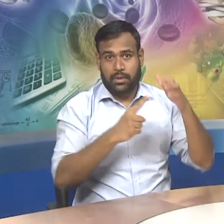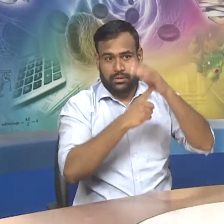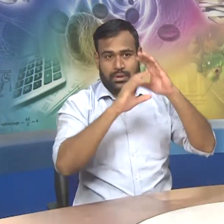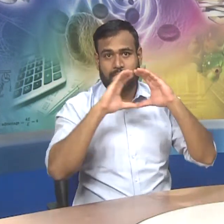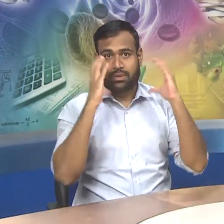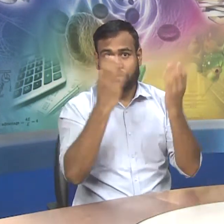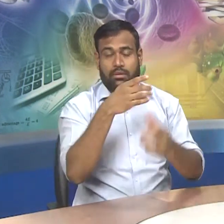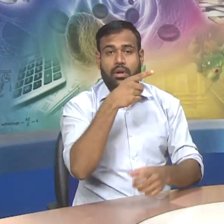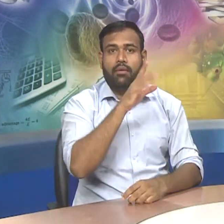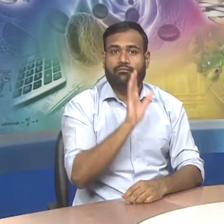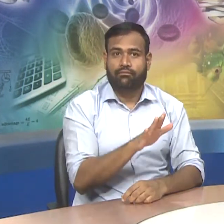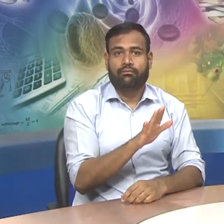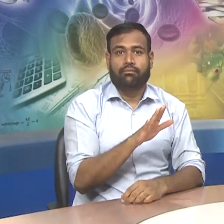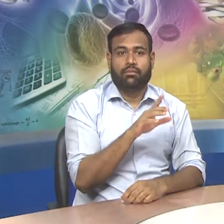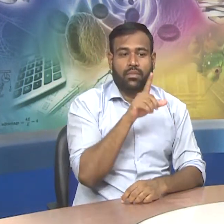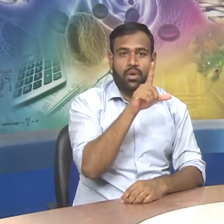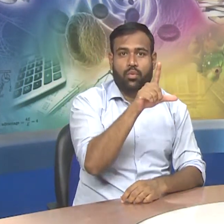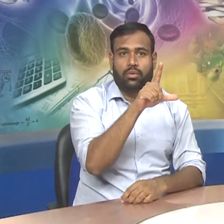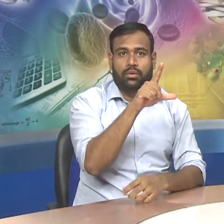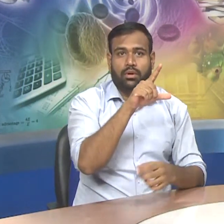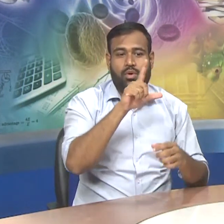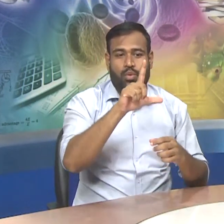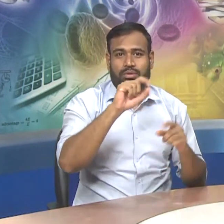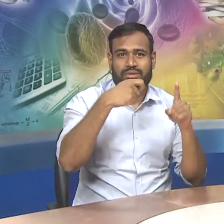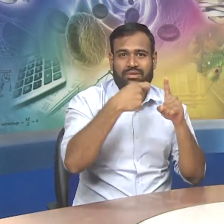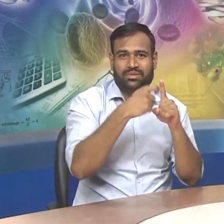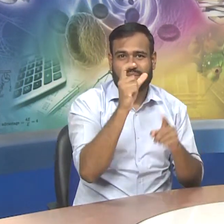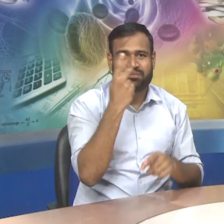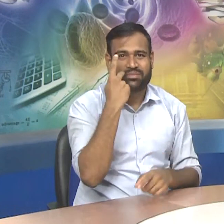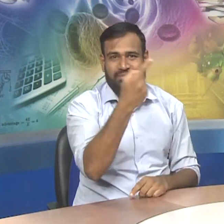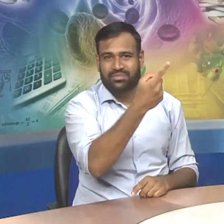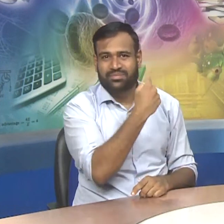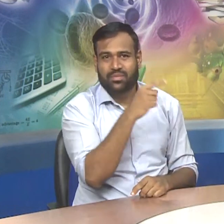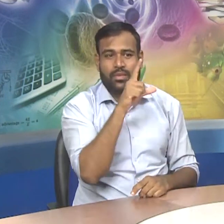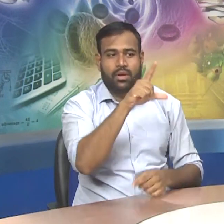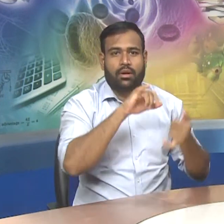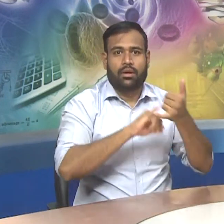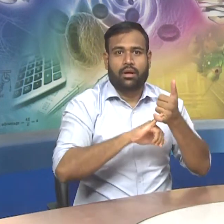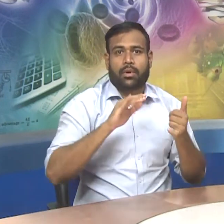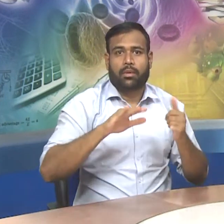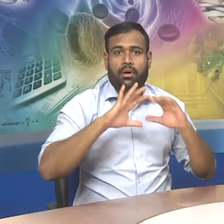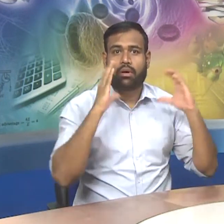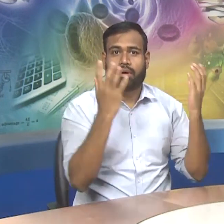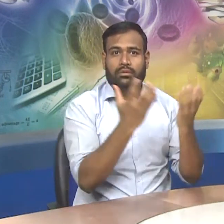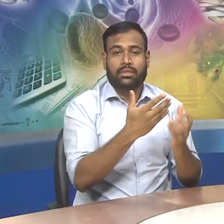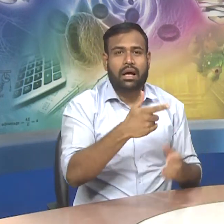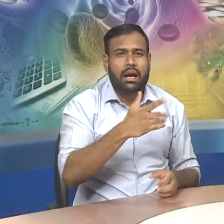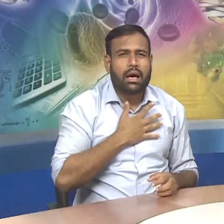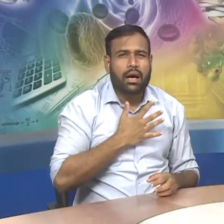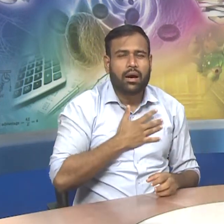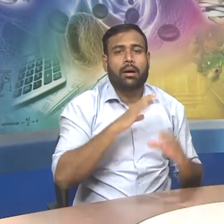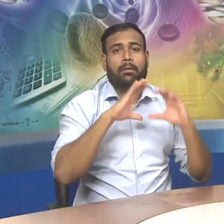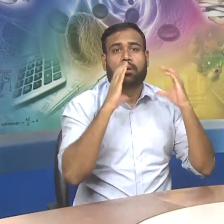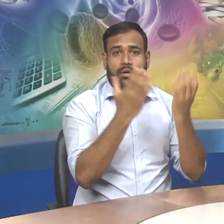Lok Sabha and Rajya Sabha. These are the two houses of our Indian Parliament, Indian